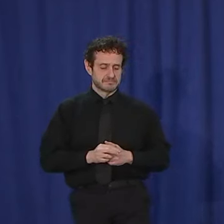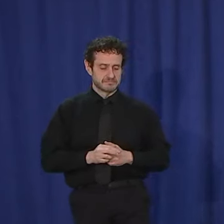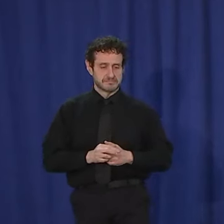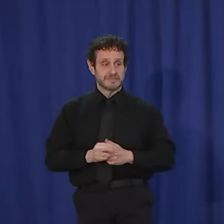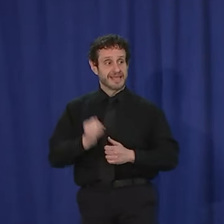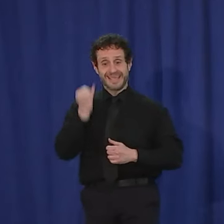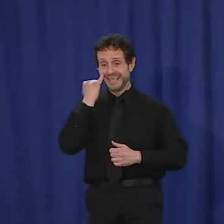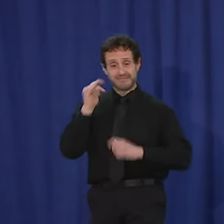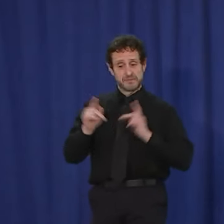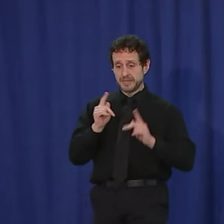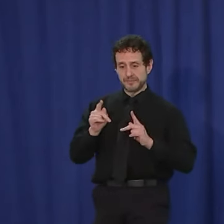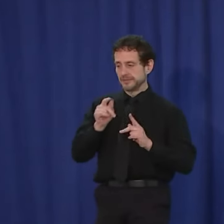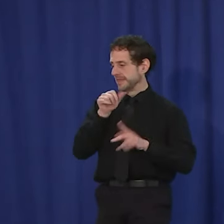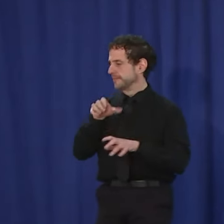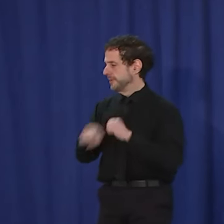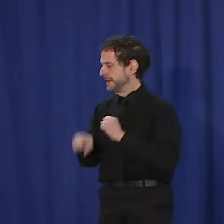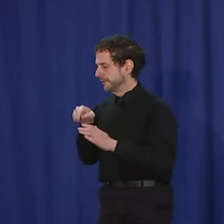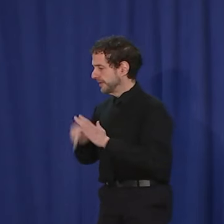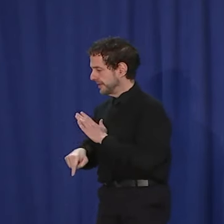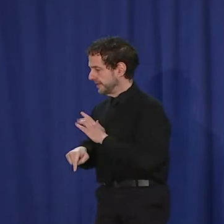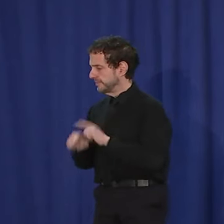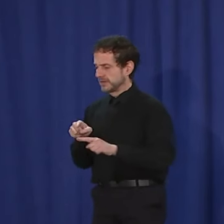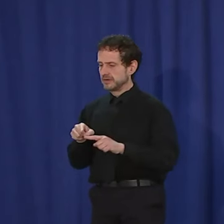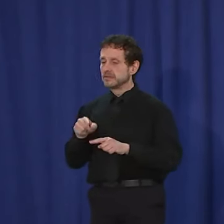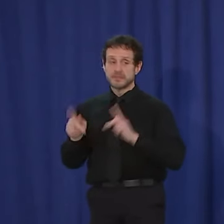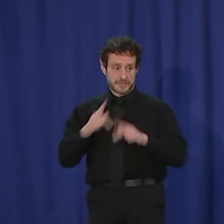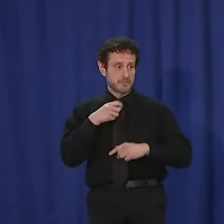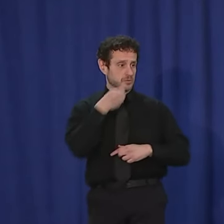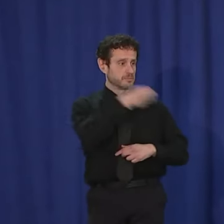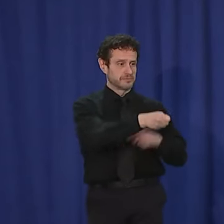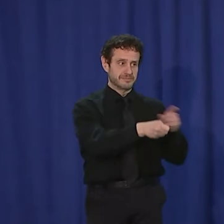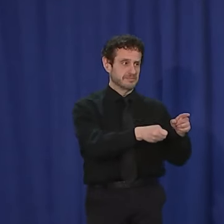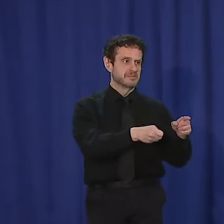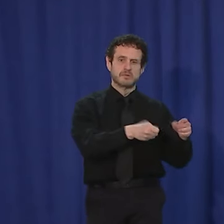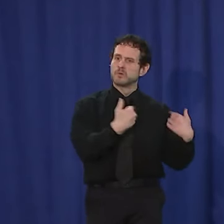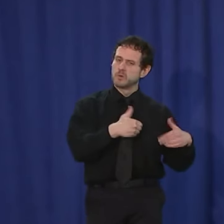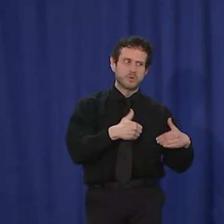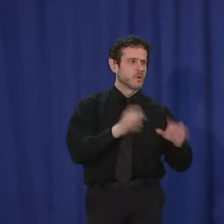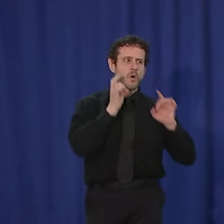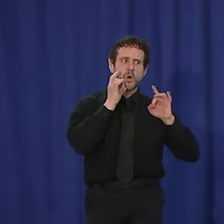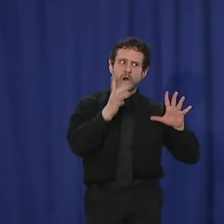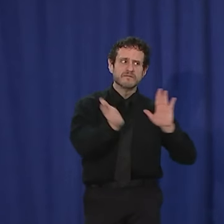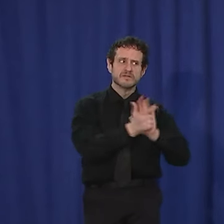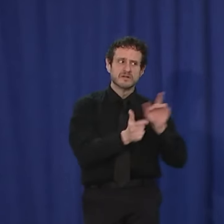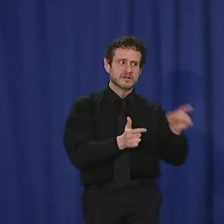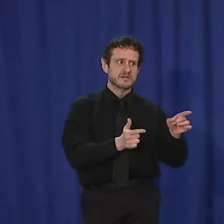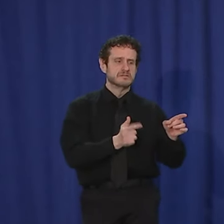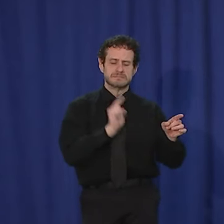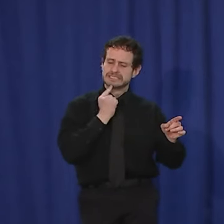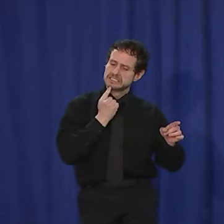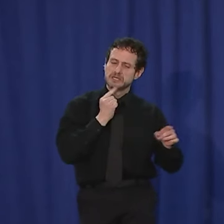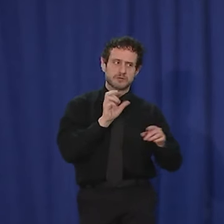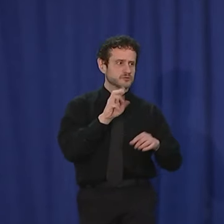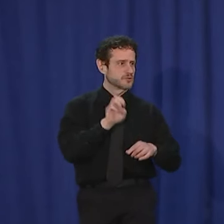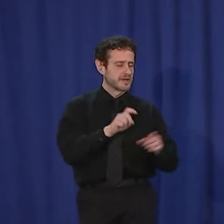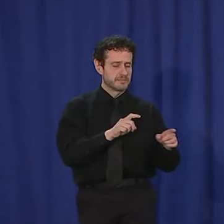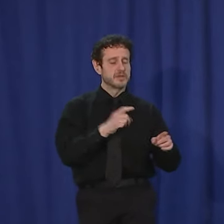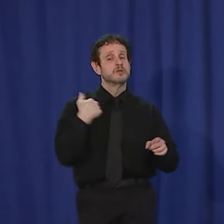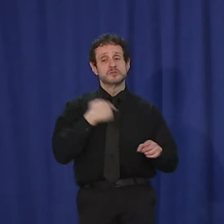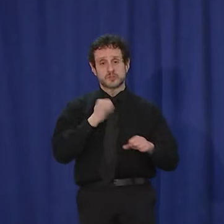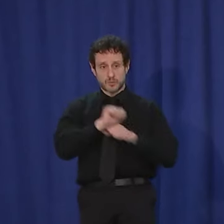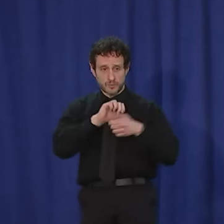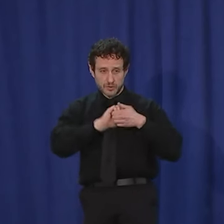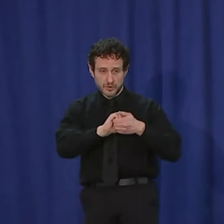nonviolent offenders, the people who are there for a reason. And so we will continue to work in partnership with Sheriff